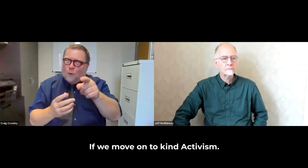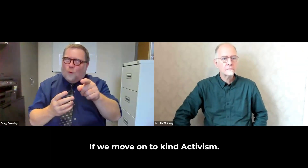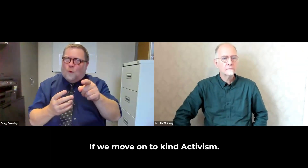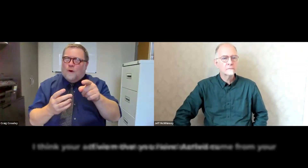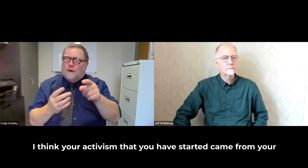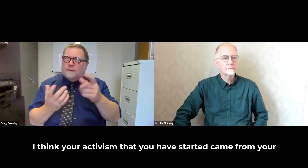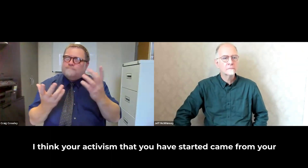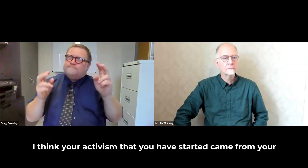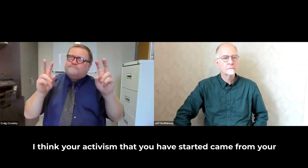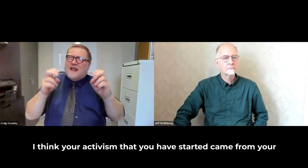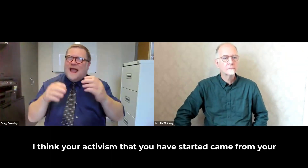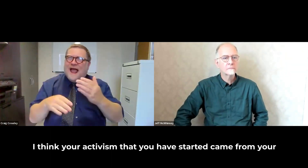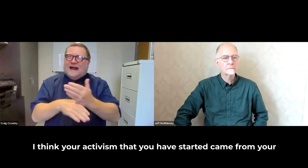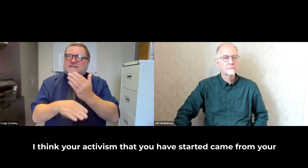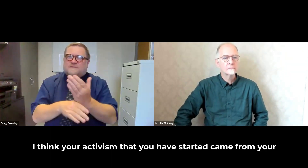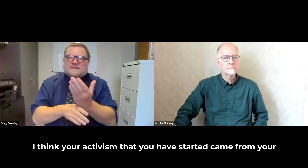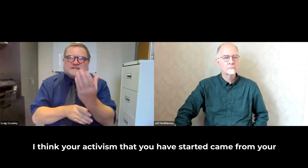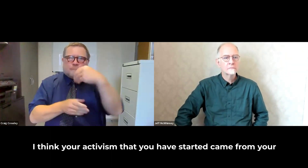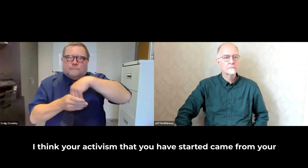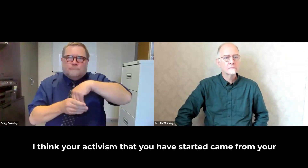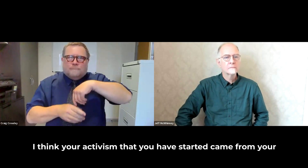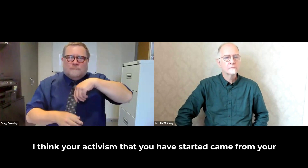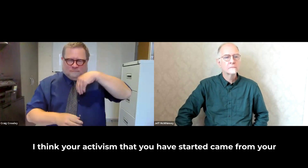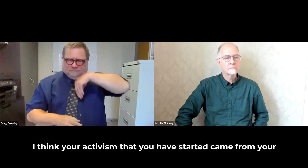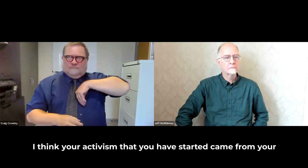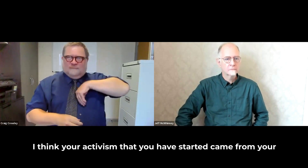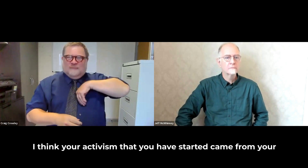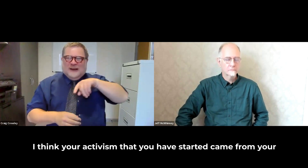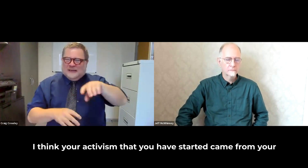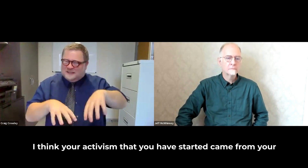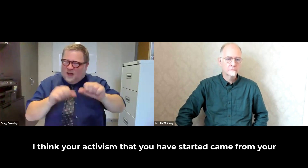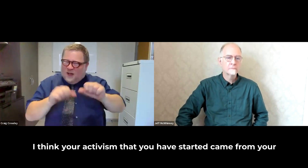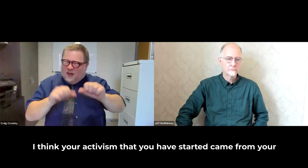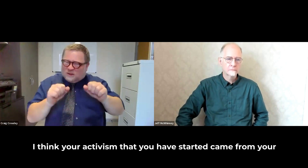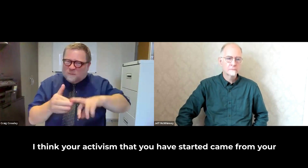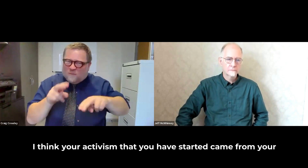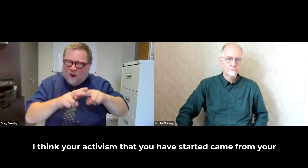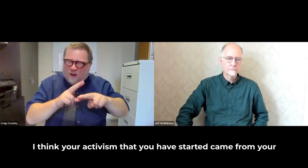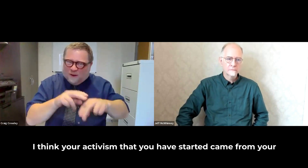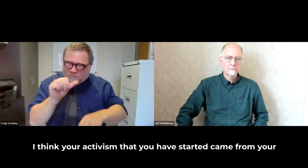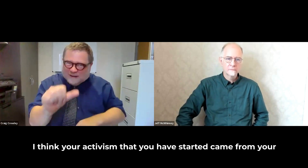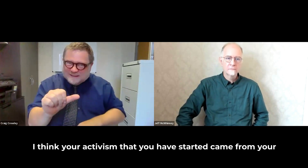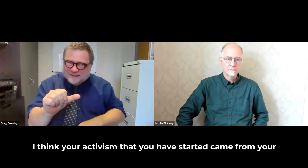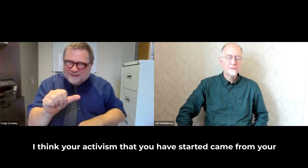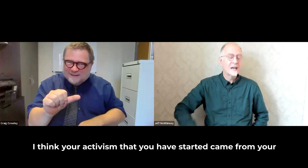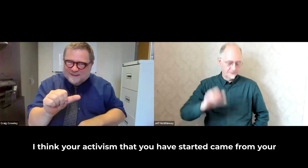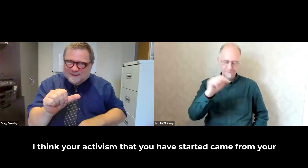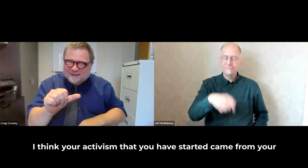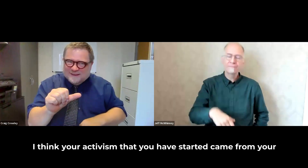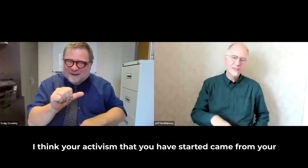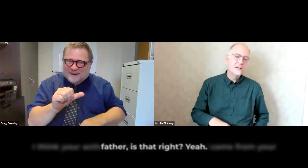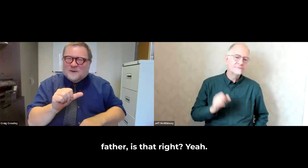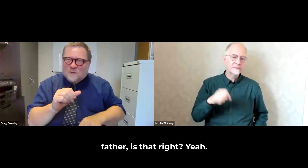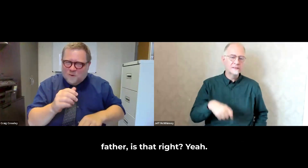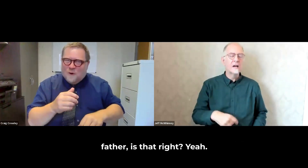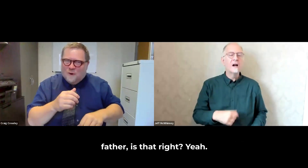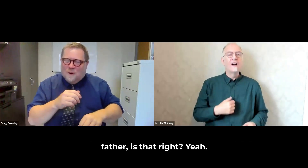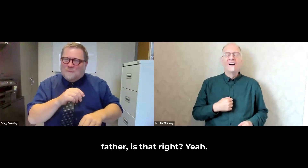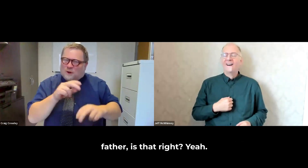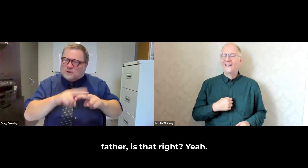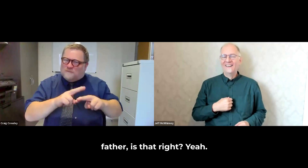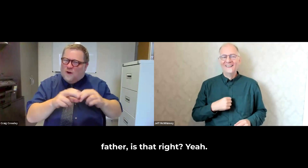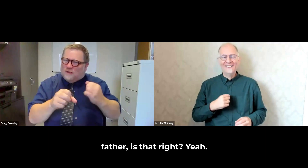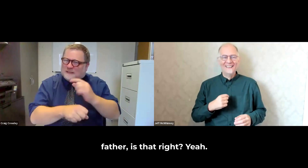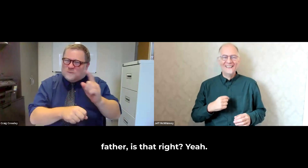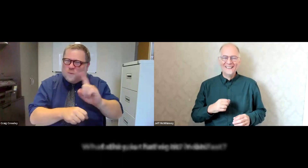activism, I think your activism that you have came from your father, is that